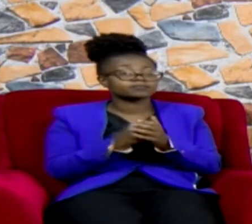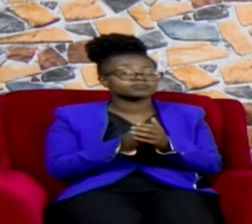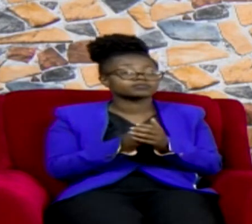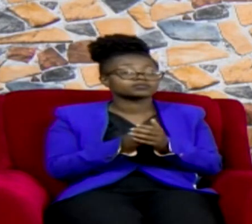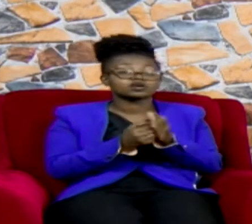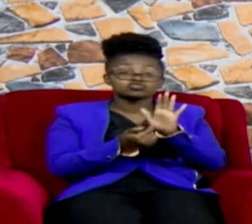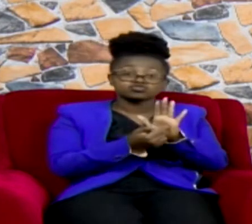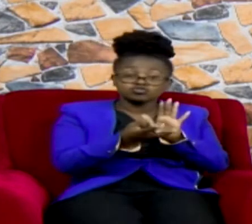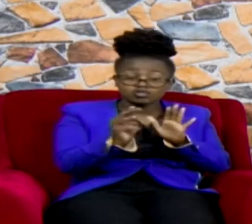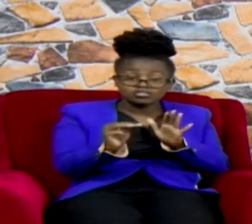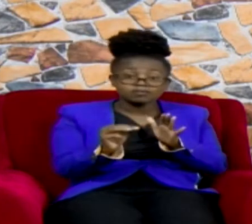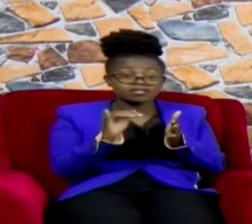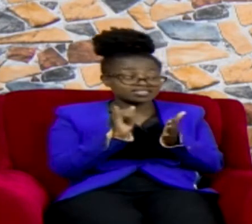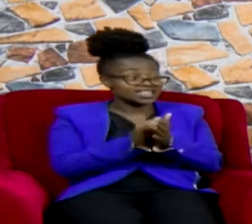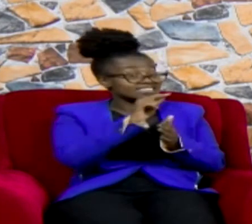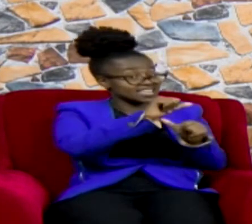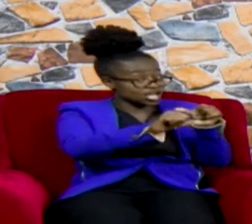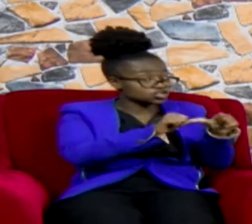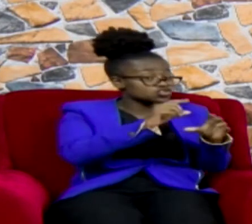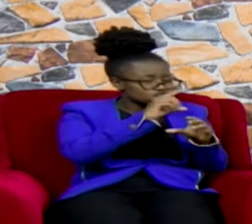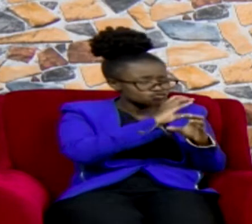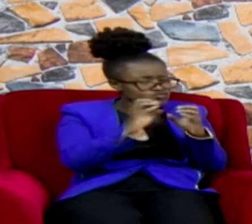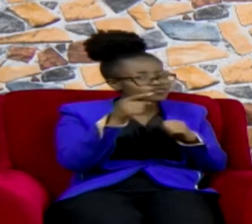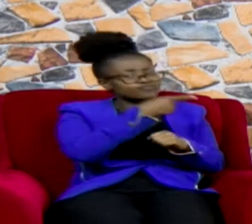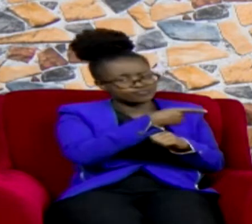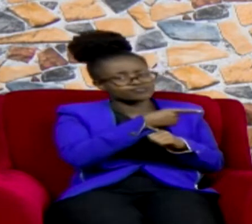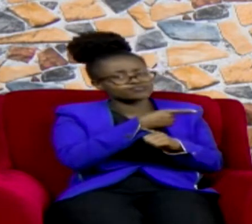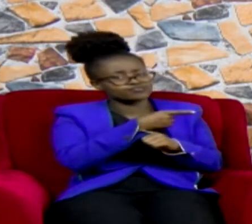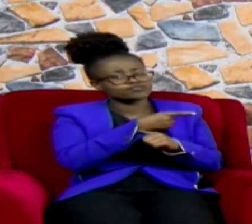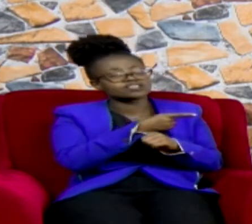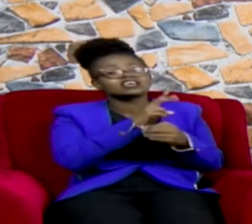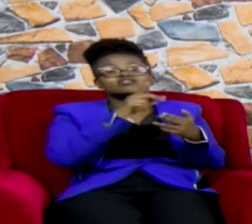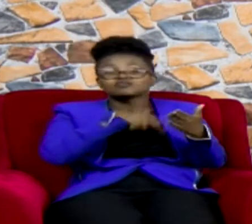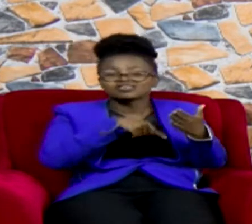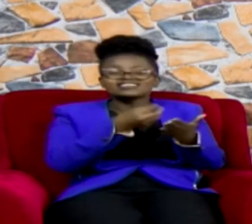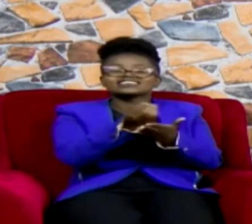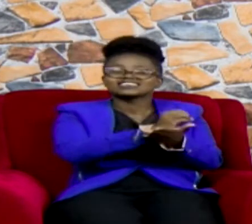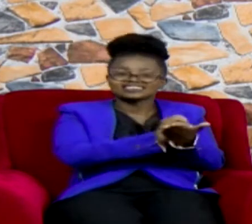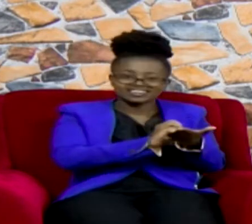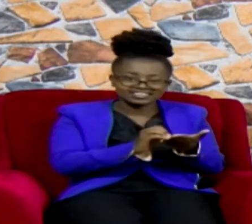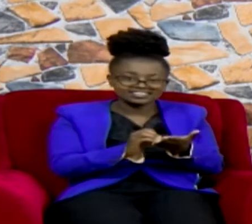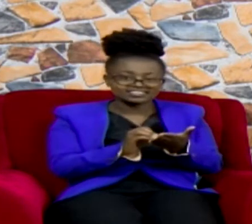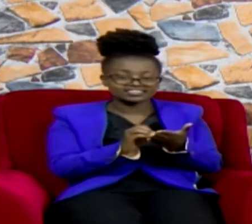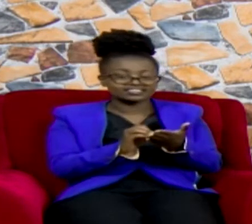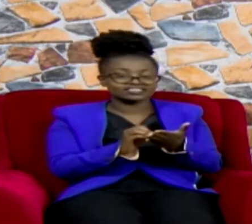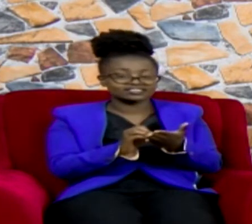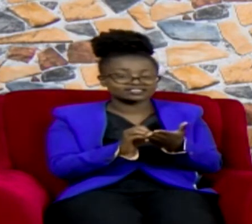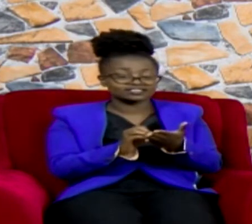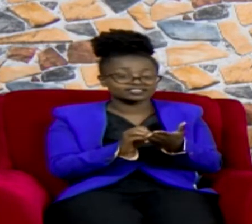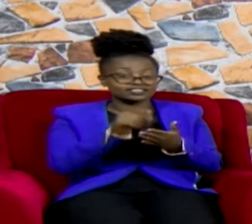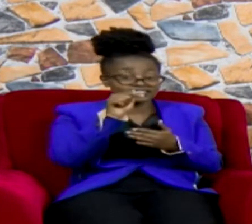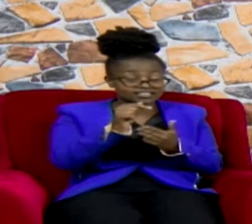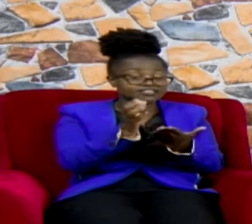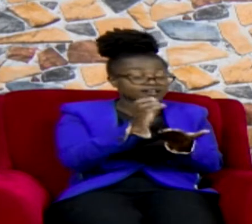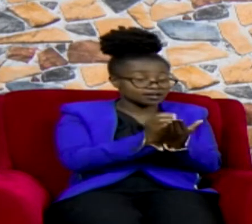have to show them that the action of doing this is called writing. Writing. You have work. Okay. You see. Okay. This is a